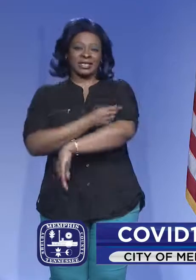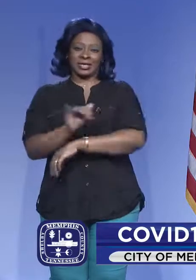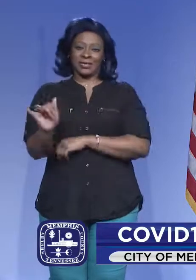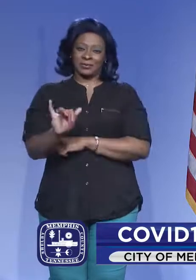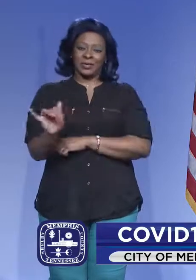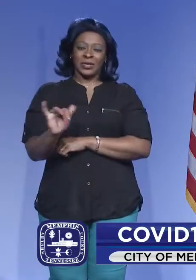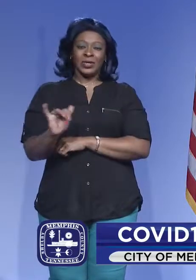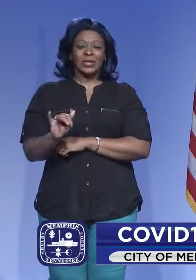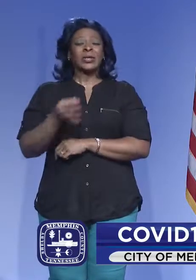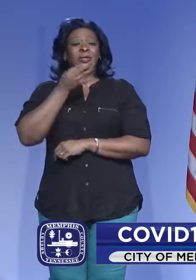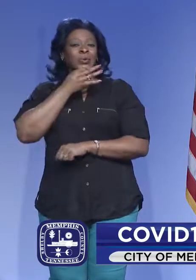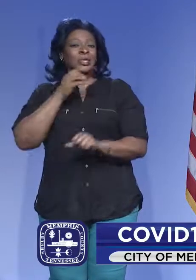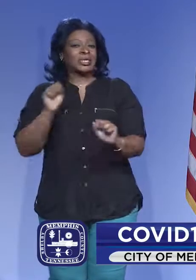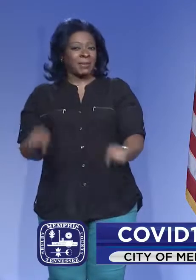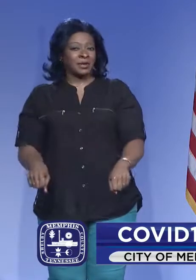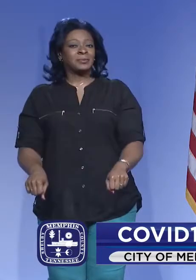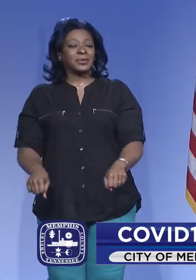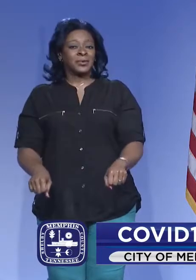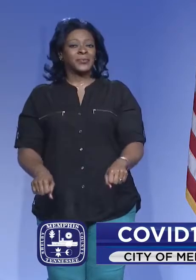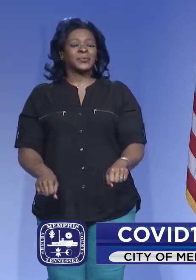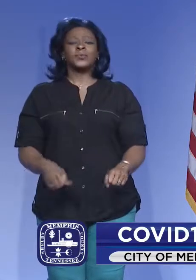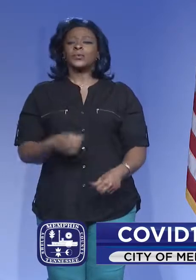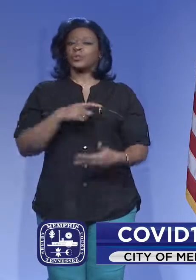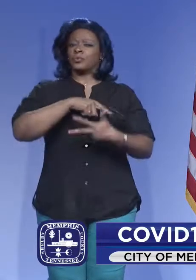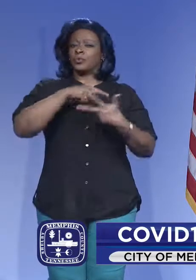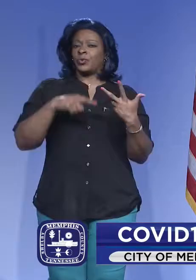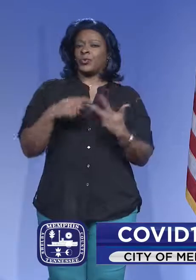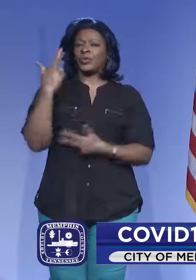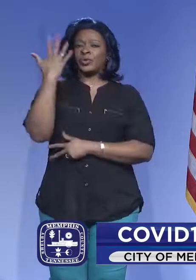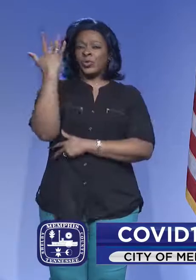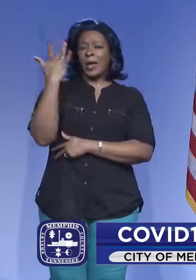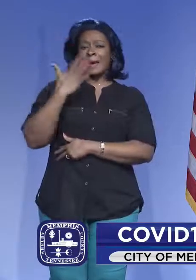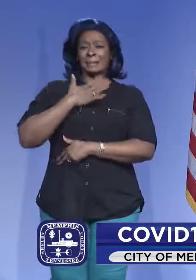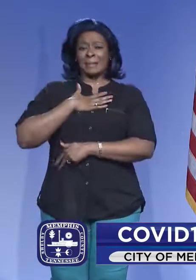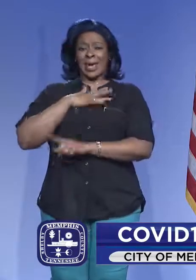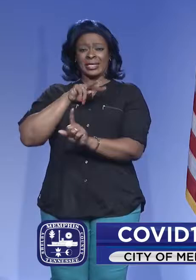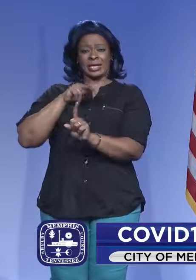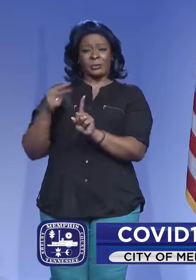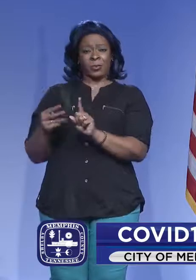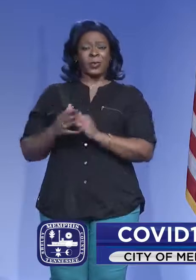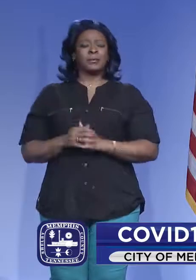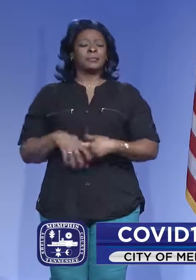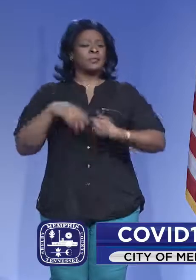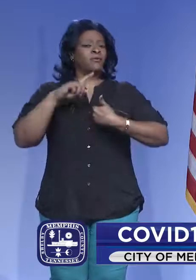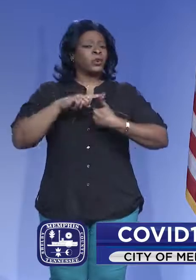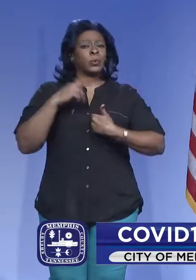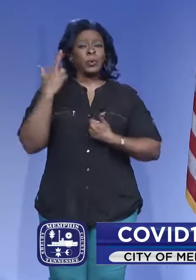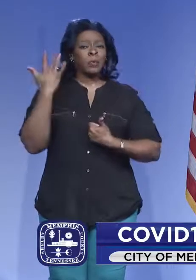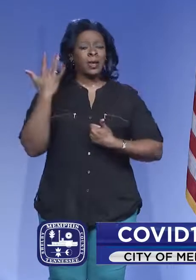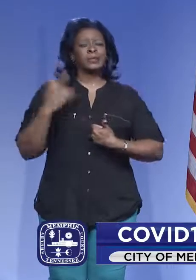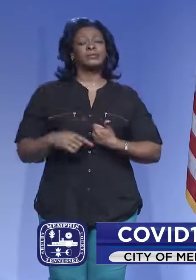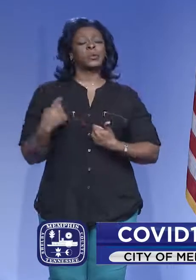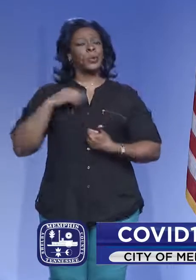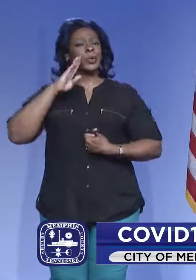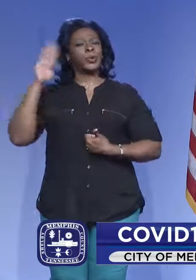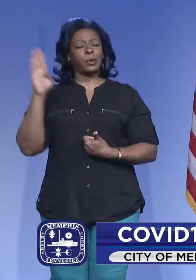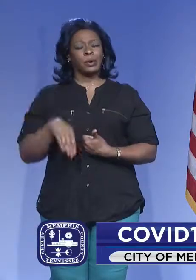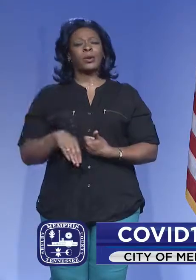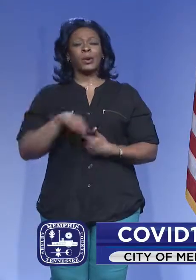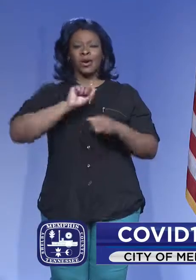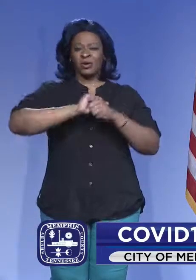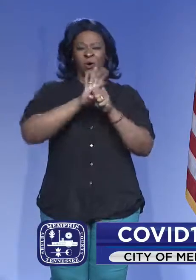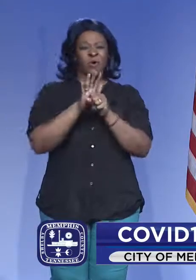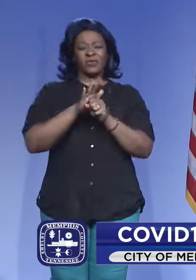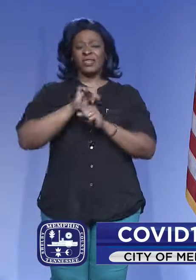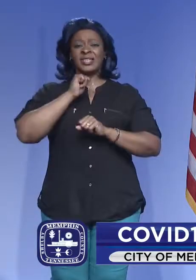well as soon as you possibly can. And there's 3 reasons for this from my standpoint. The first is, well, as we all know, COVID's